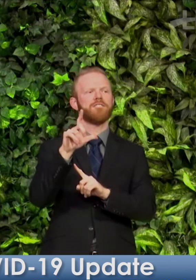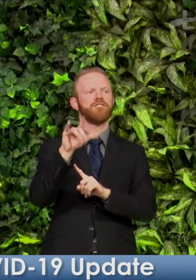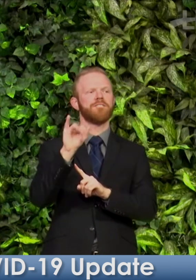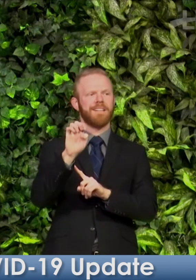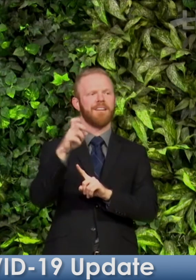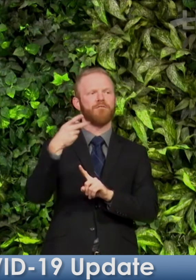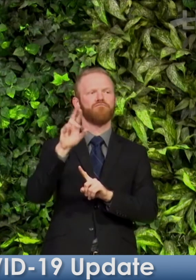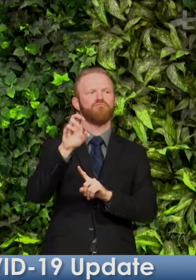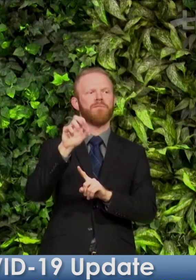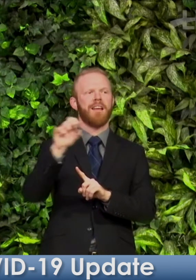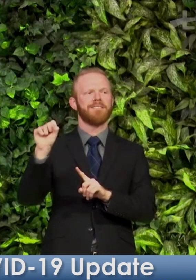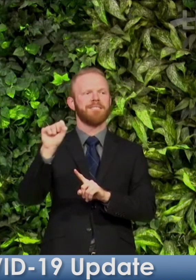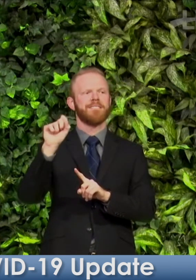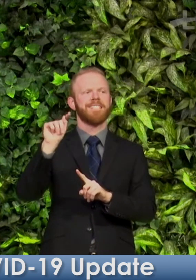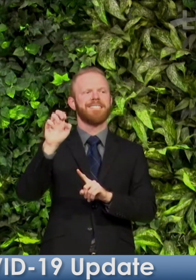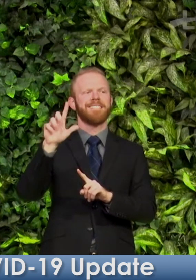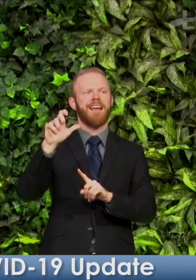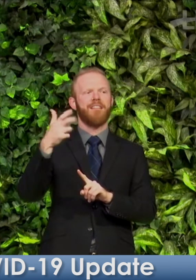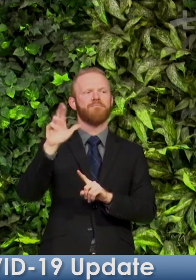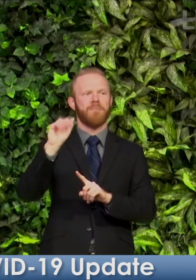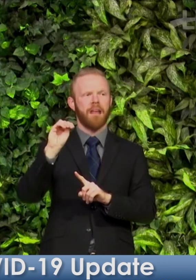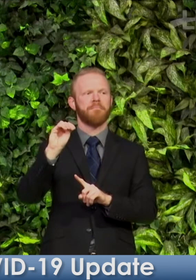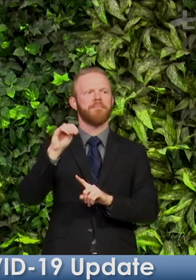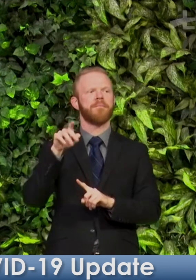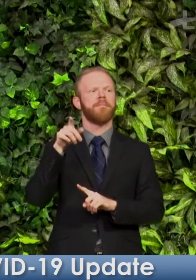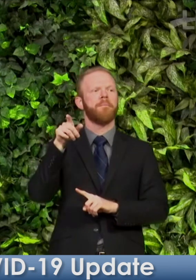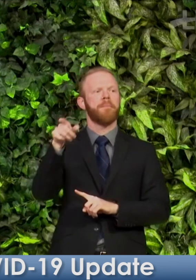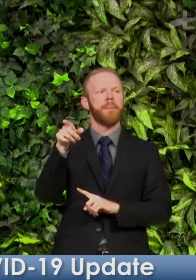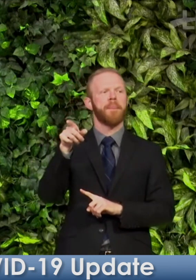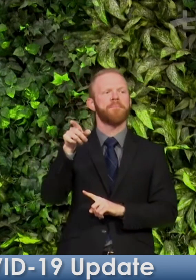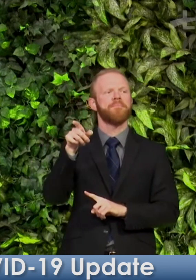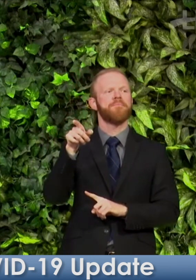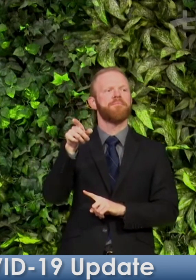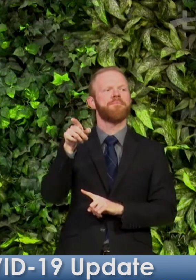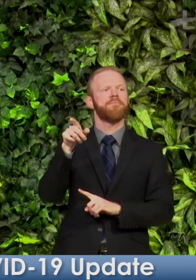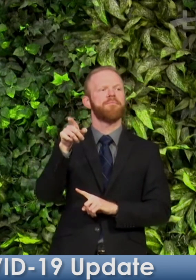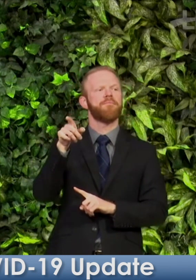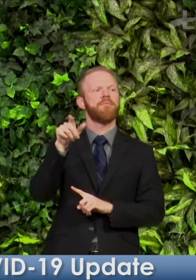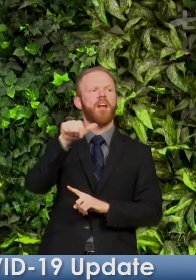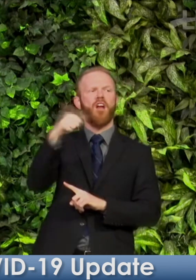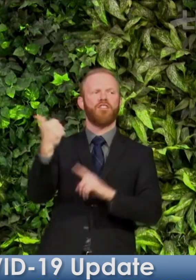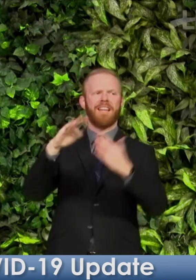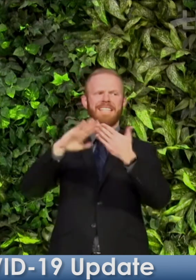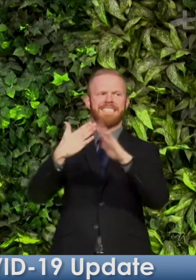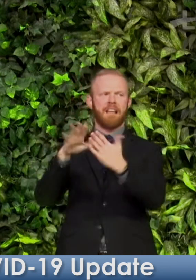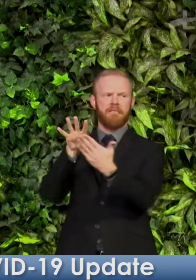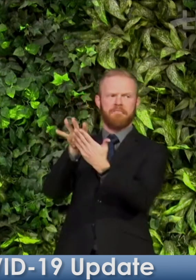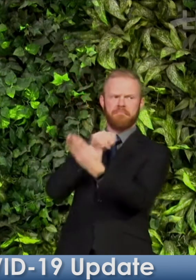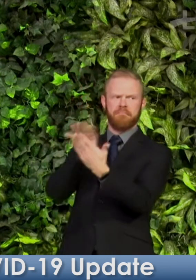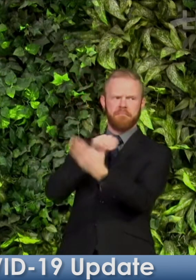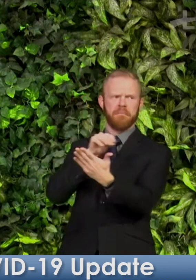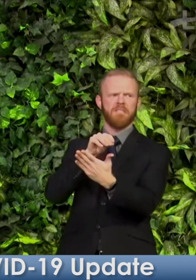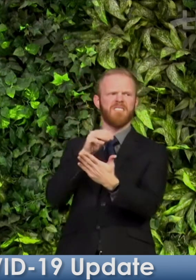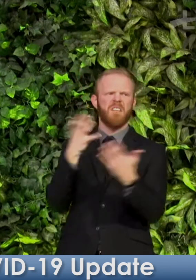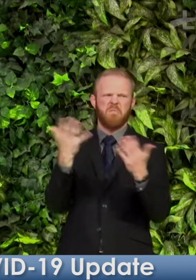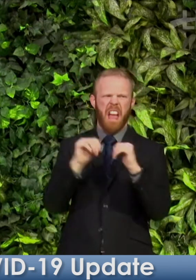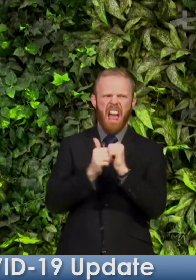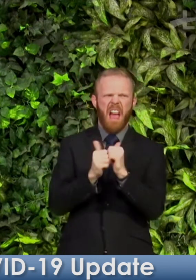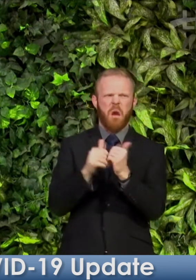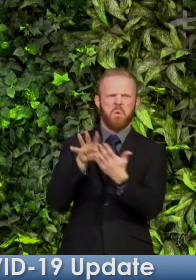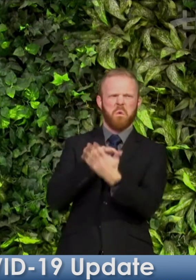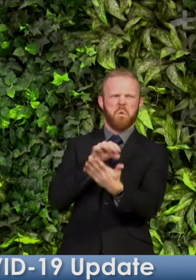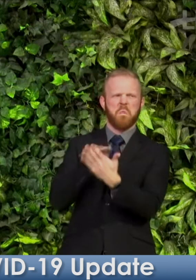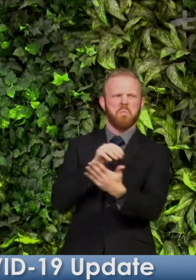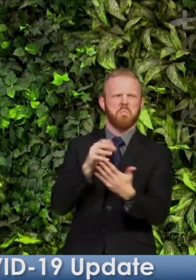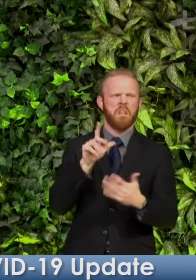Long Beach's model in other cities, or in what ways does it hope to follow in the future? I think the most important thing is really